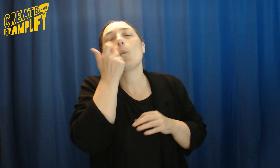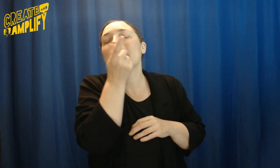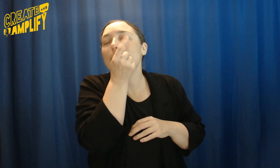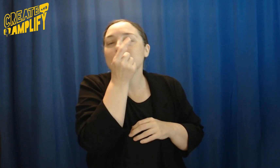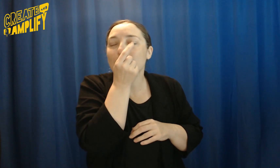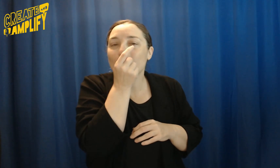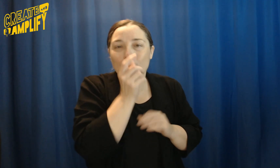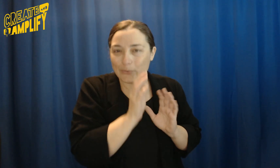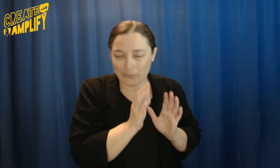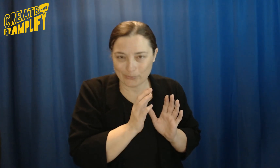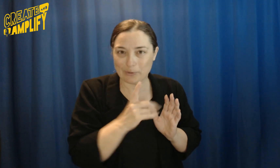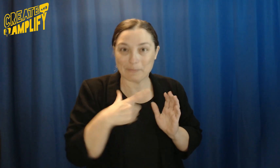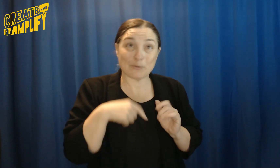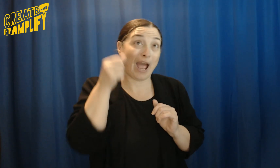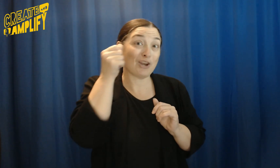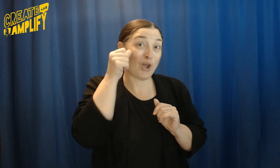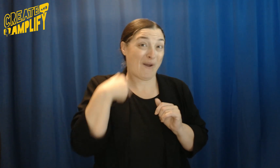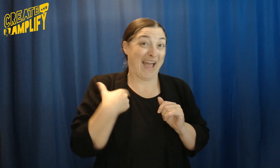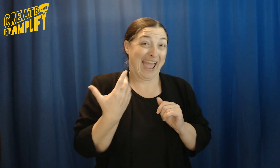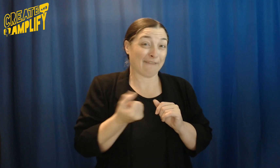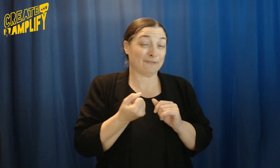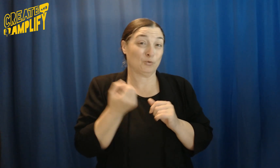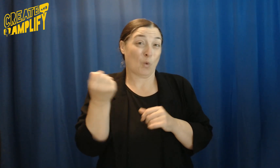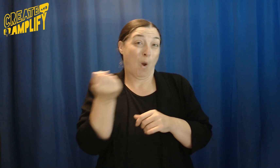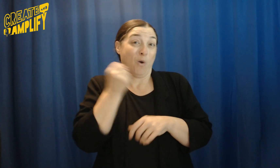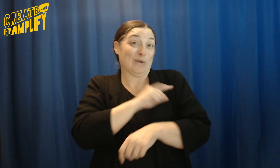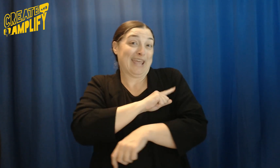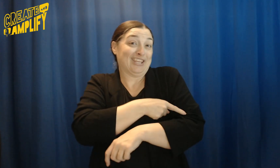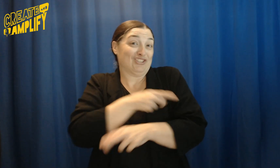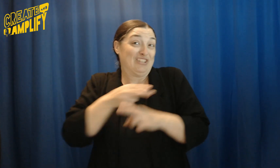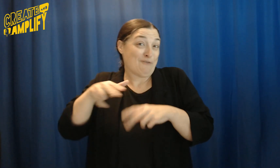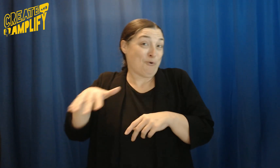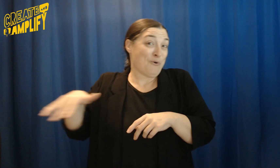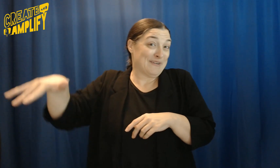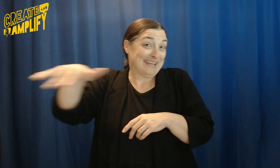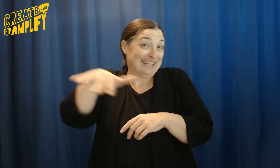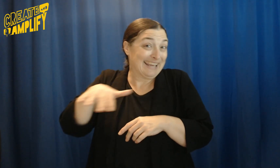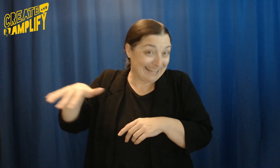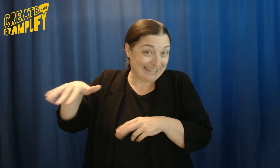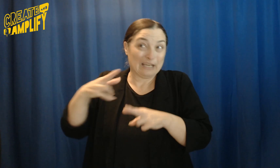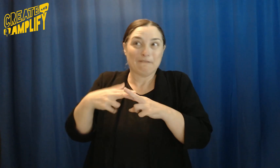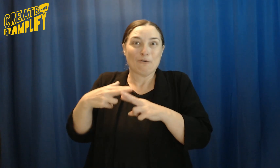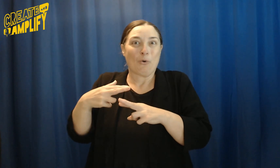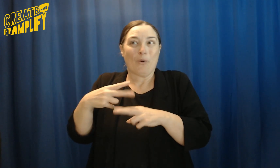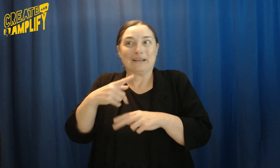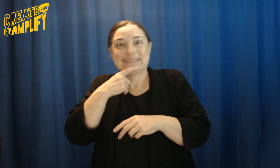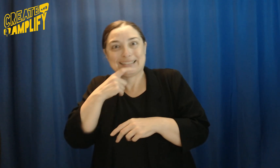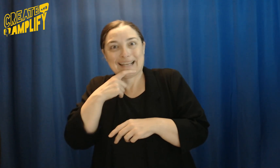core of it because I've got to get dinner on. That washing needs to go through the machine for a third time because it's stinky